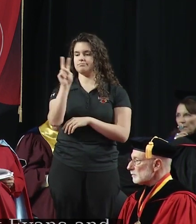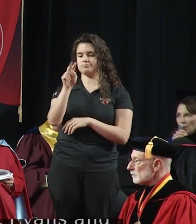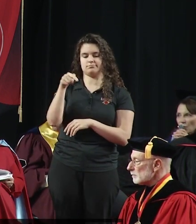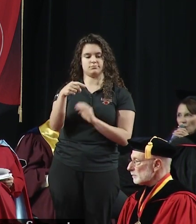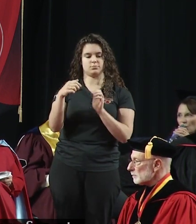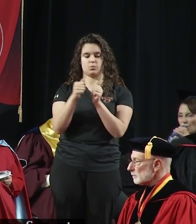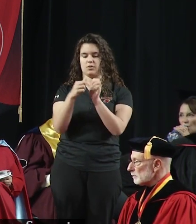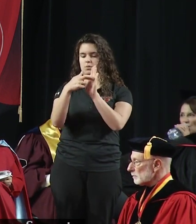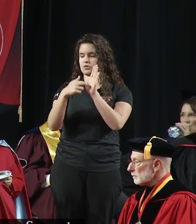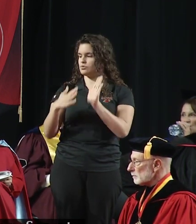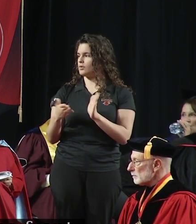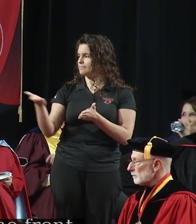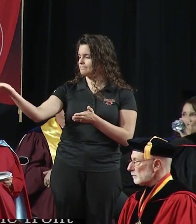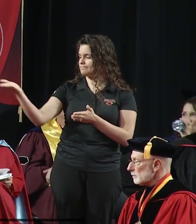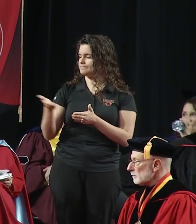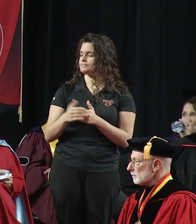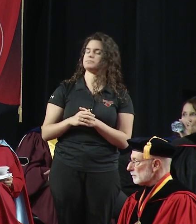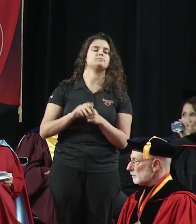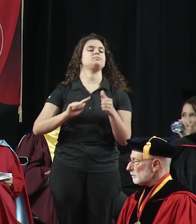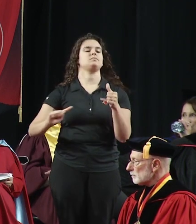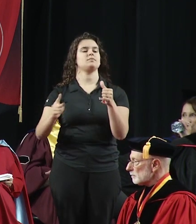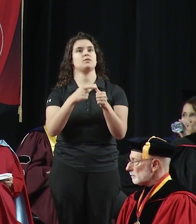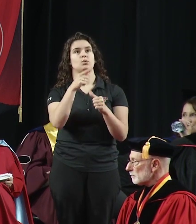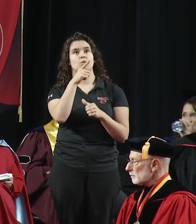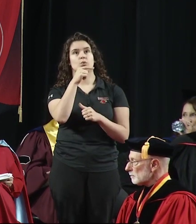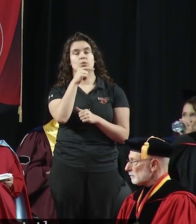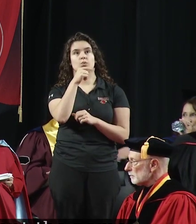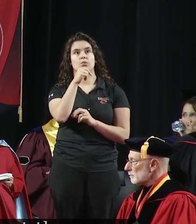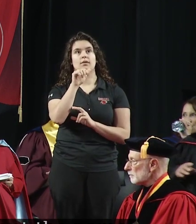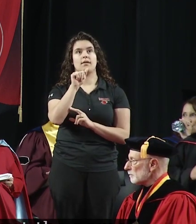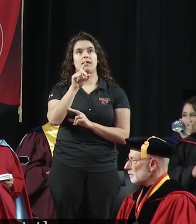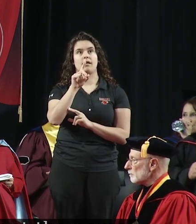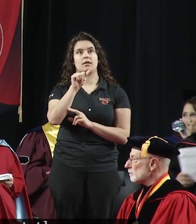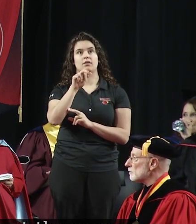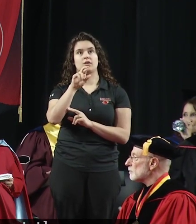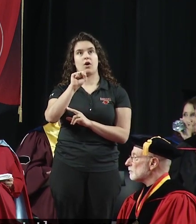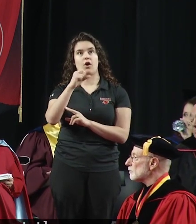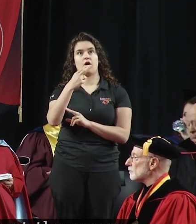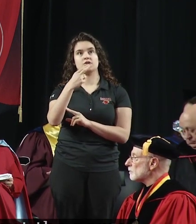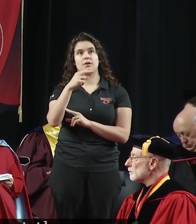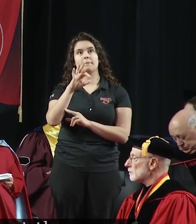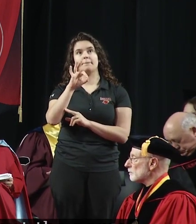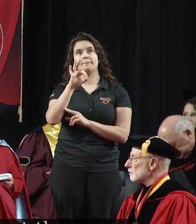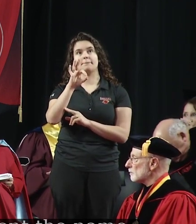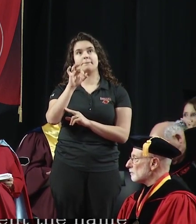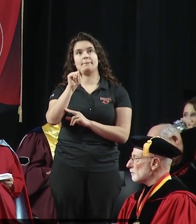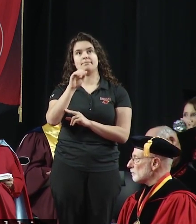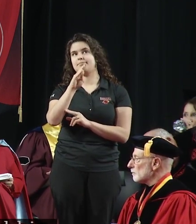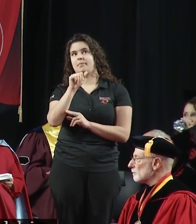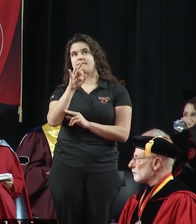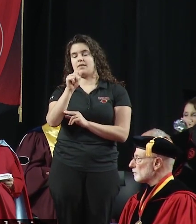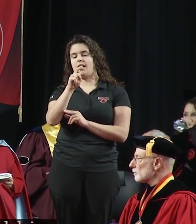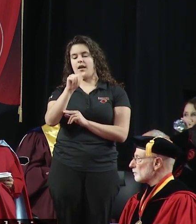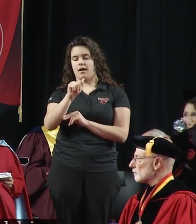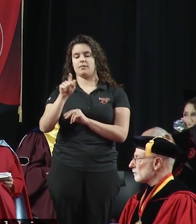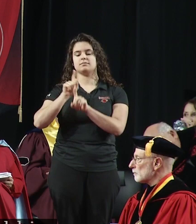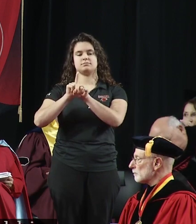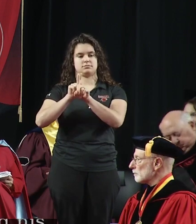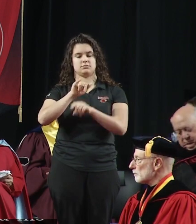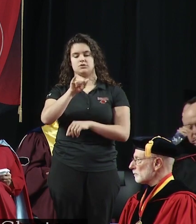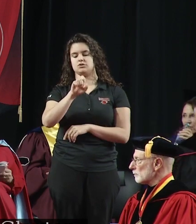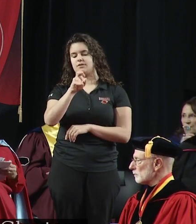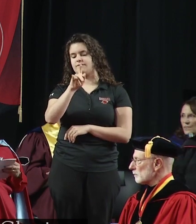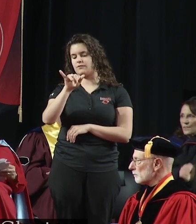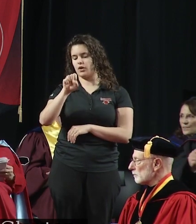front? I am pleased to present the name of Adash Bafani and his doctoral advisor, Dr. Clayton